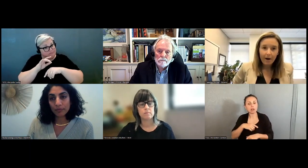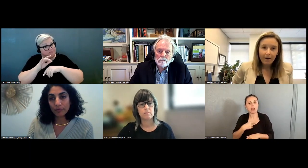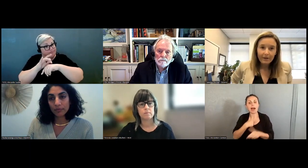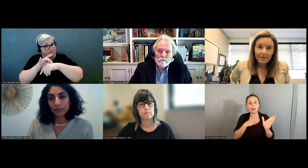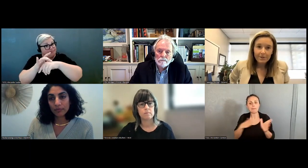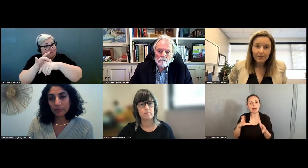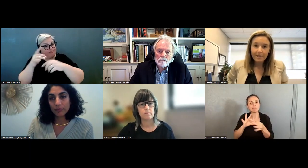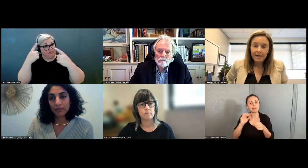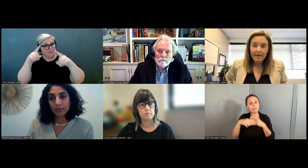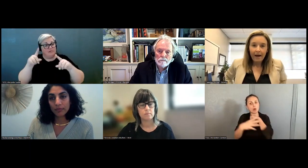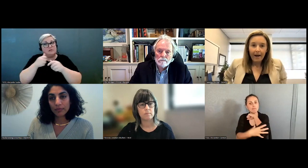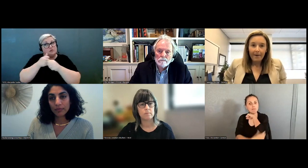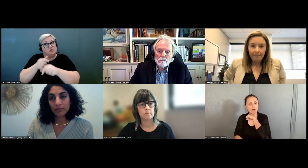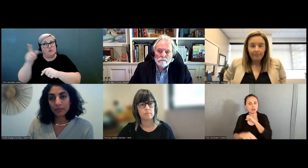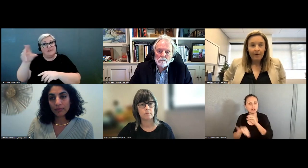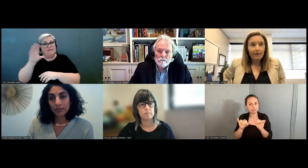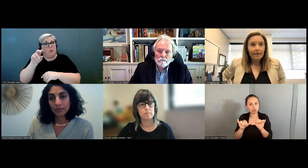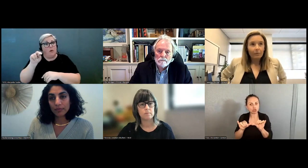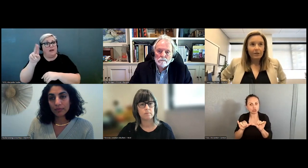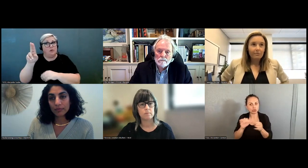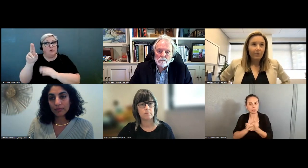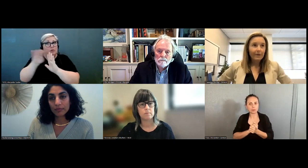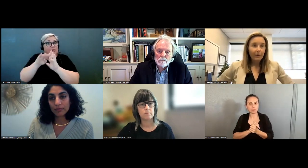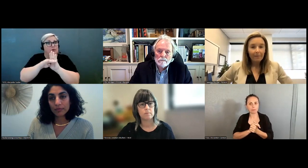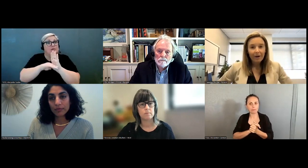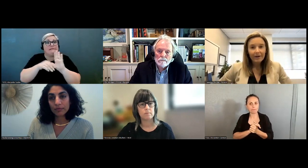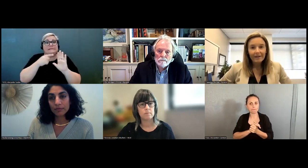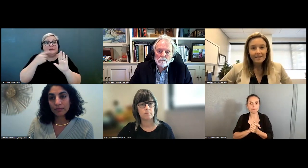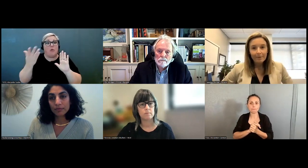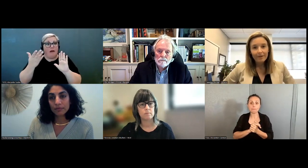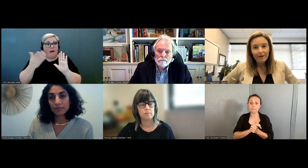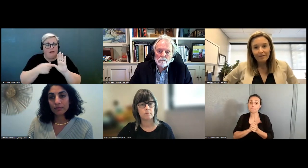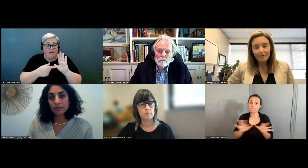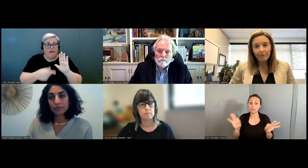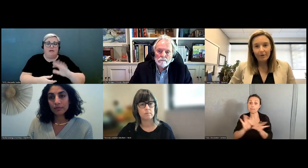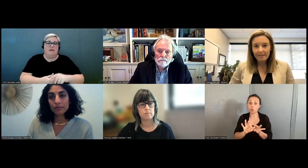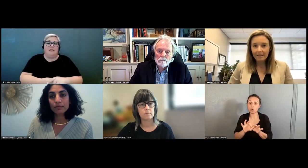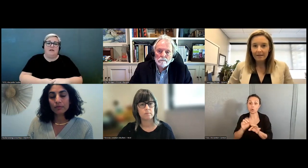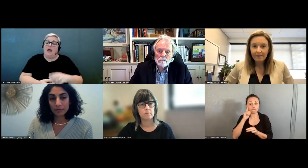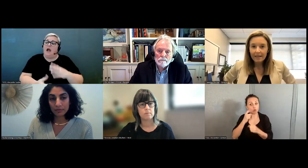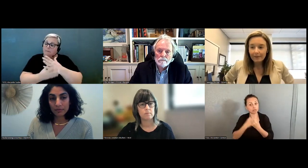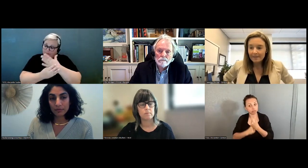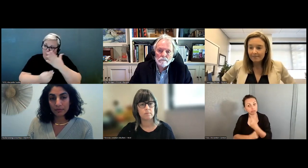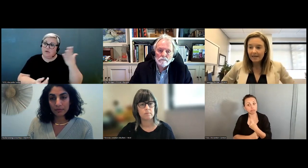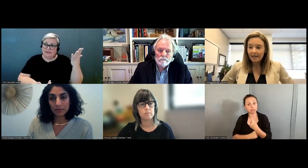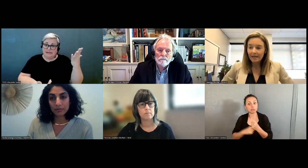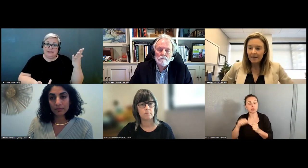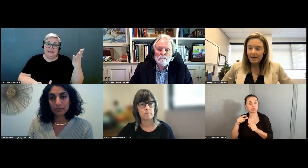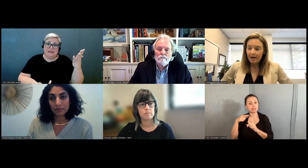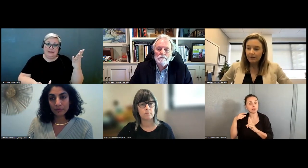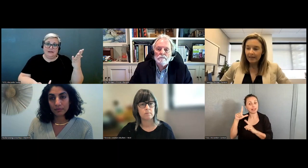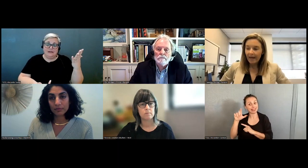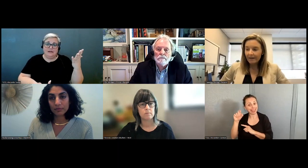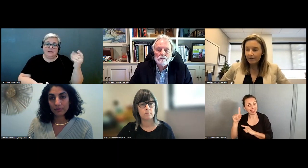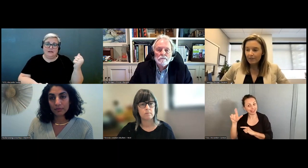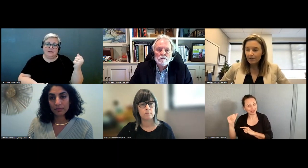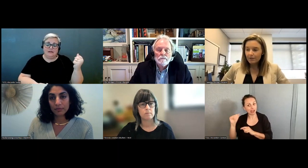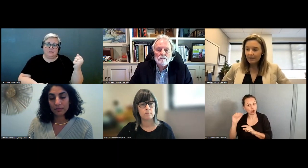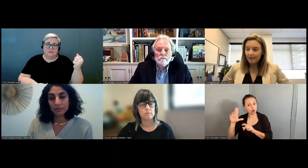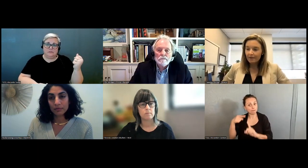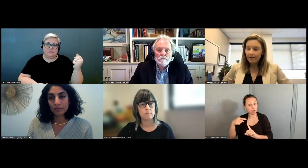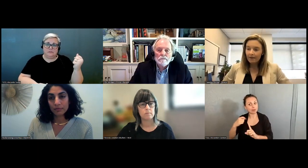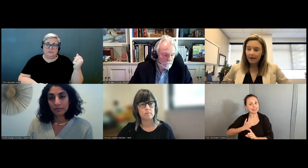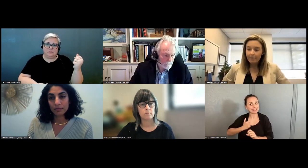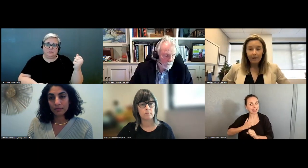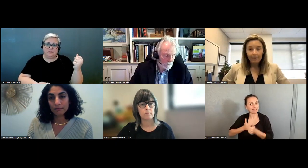about is around poverty measures, which is probably quite pertinent to build off of the points that Layla was making. So in Canada,